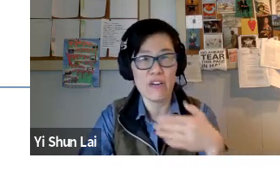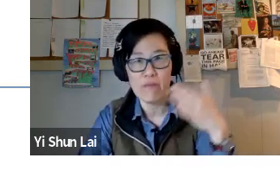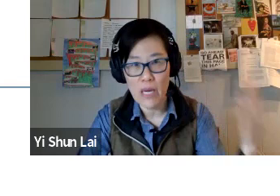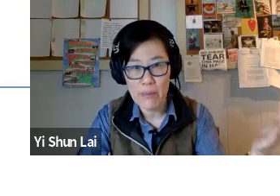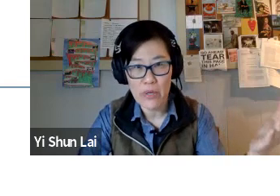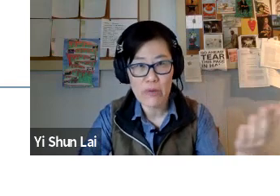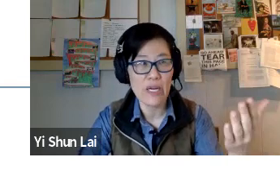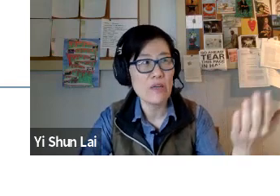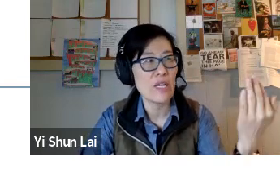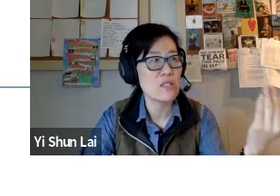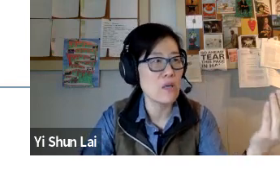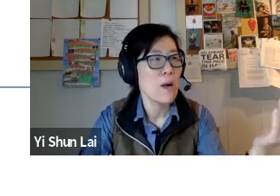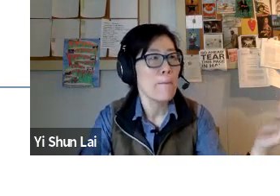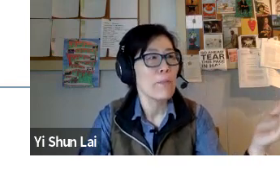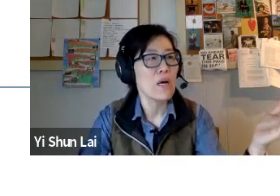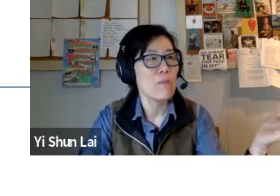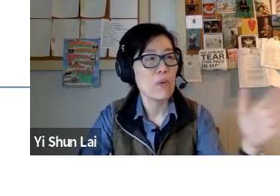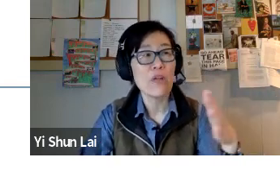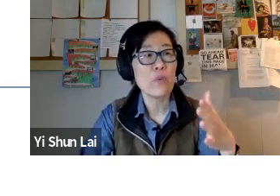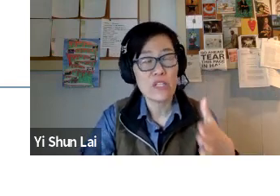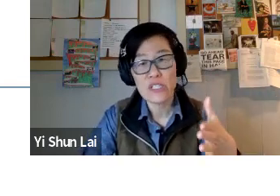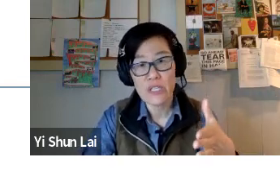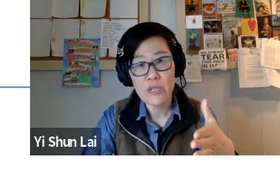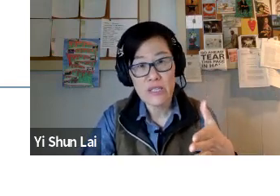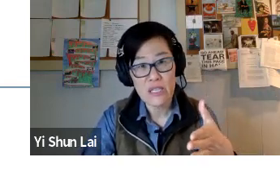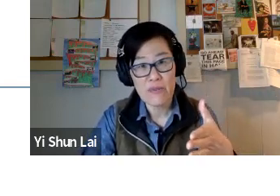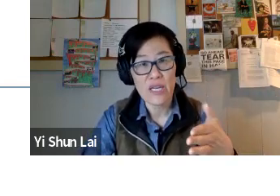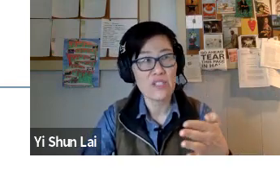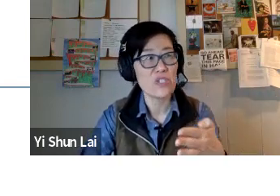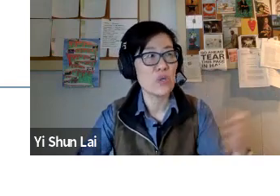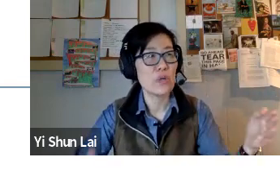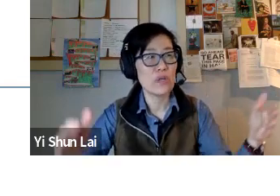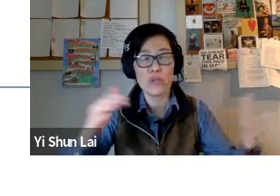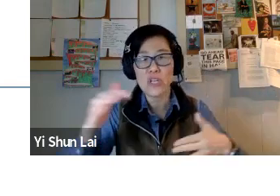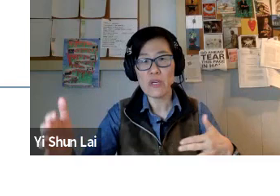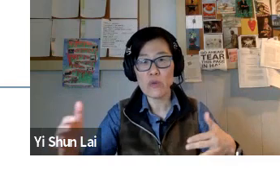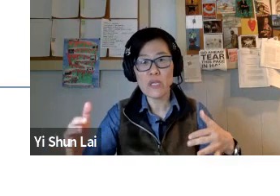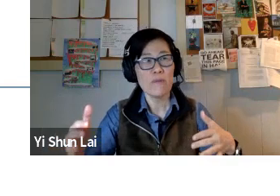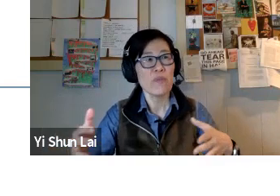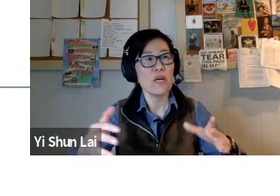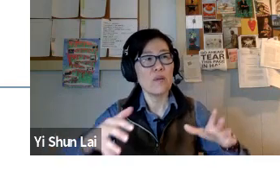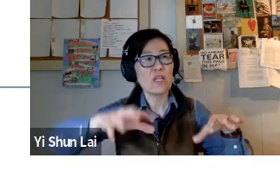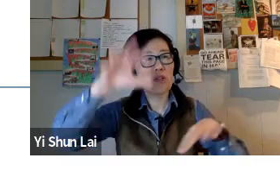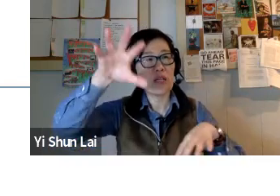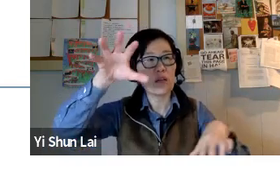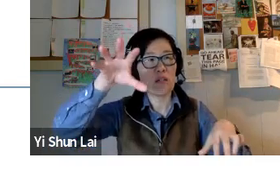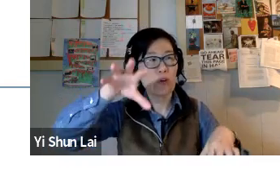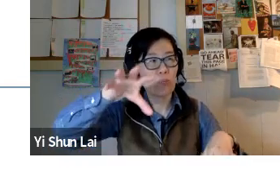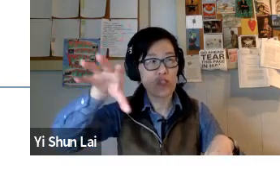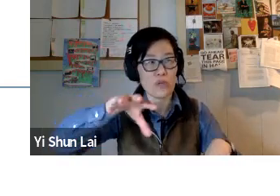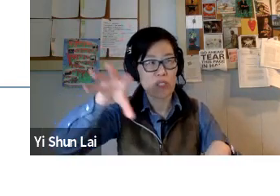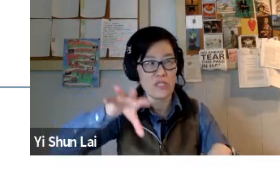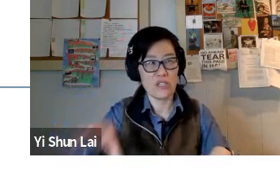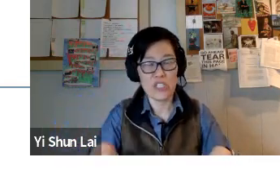also love my book, right? Okay, so another way to look at this type of thing is to go to bookshop.org and look at the